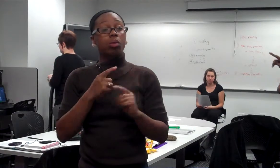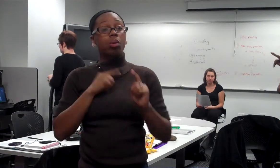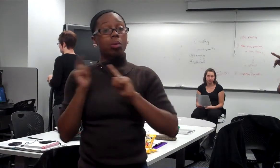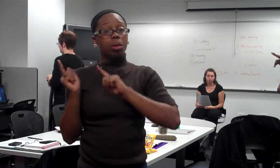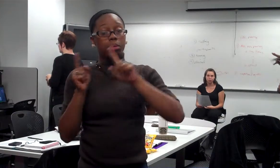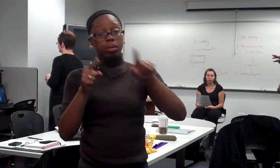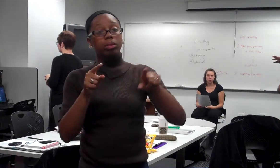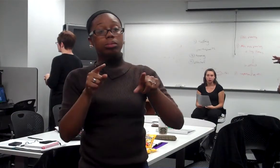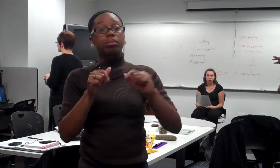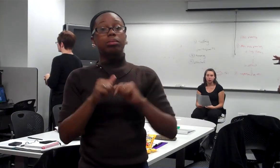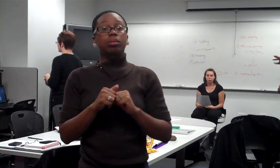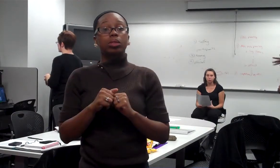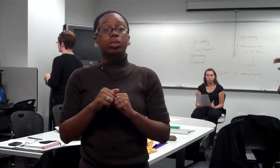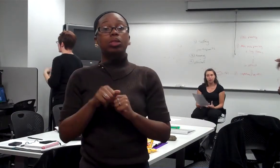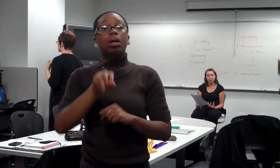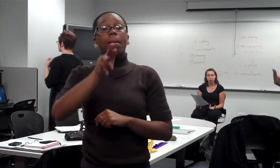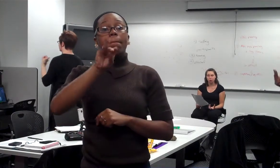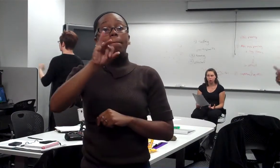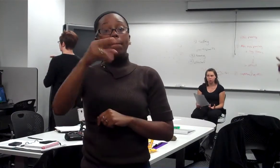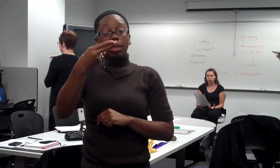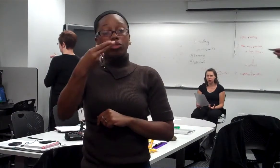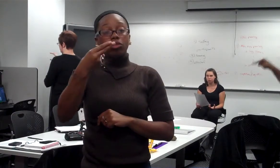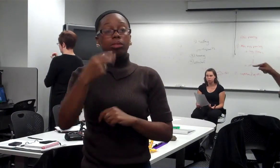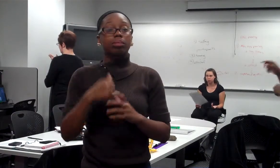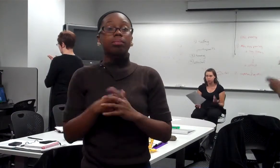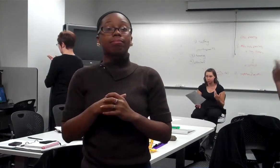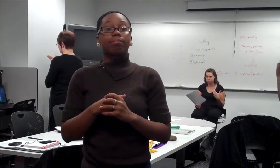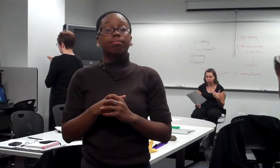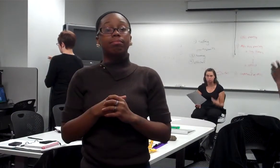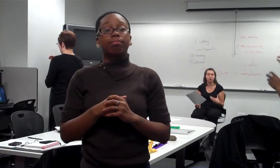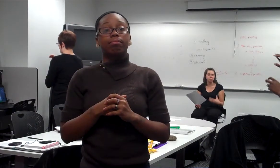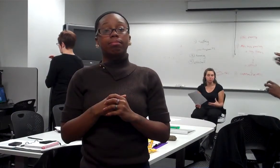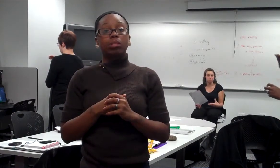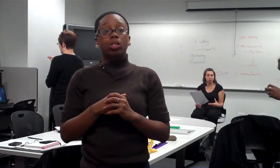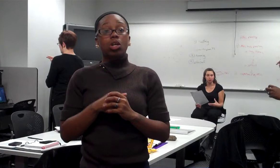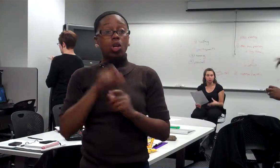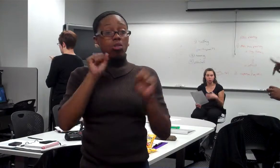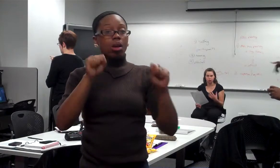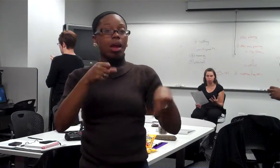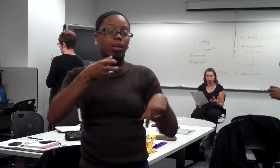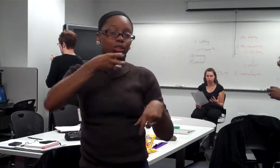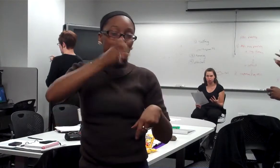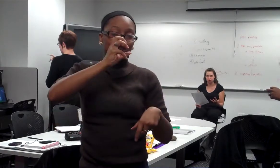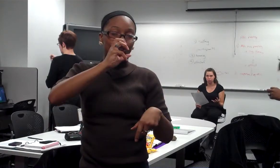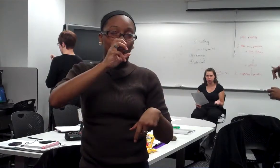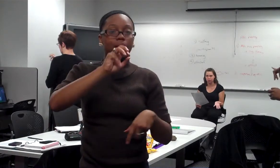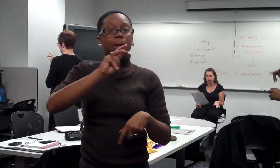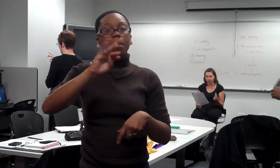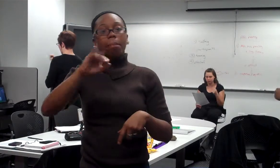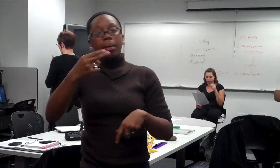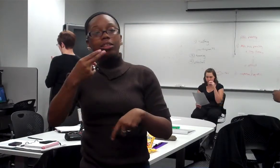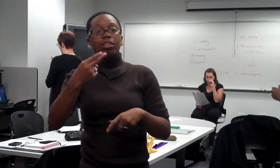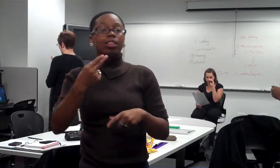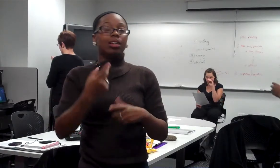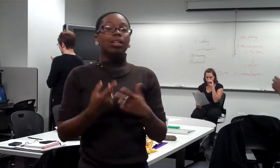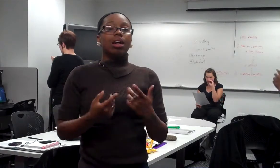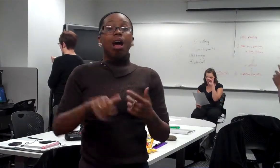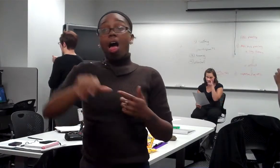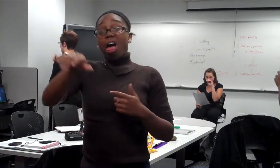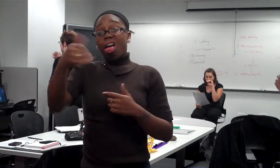Michigan. And we decided to go there because you can drink in Michigan and you can't drink at other state campsites. But what